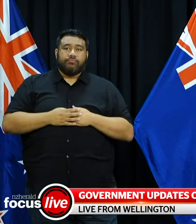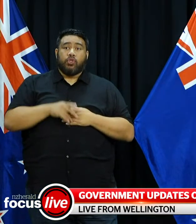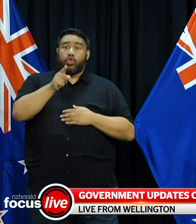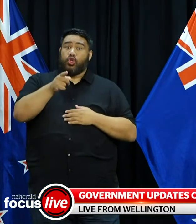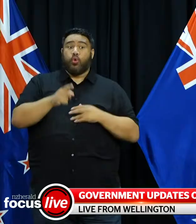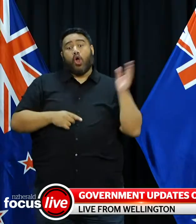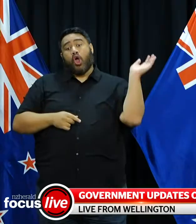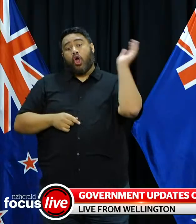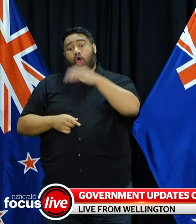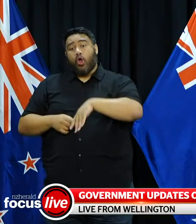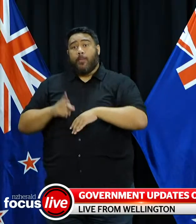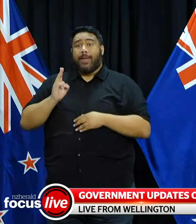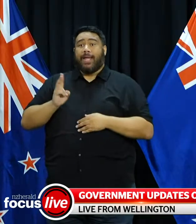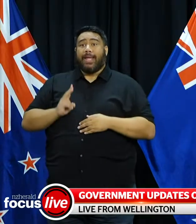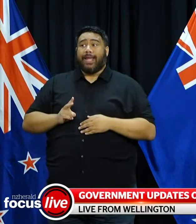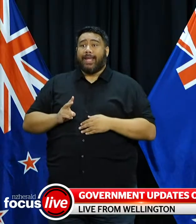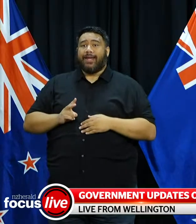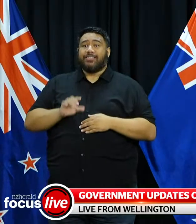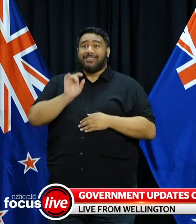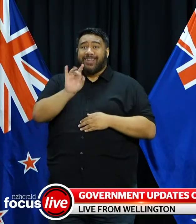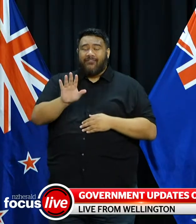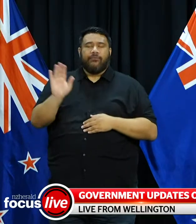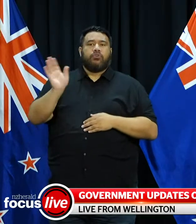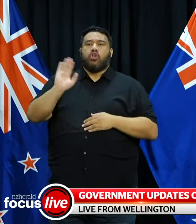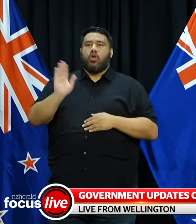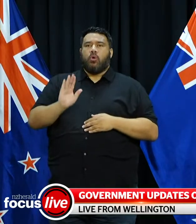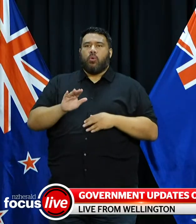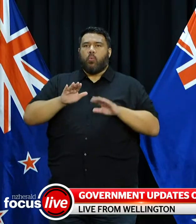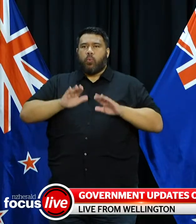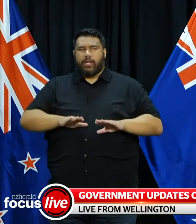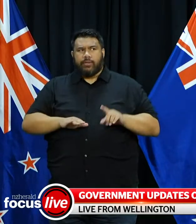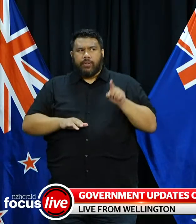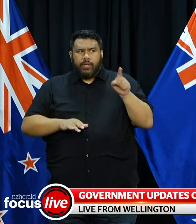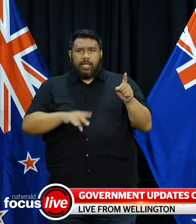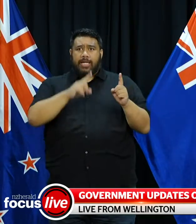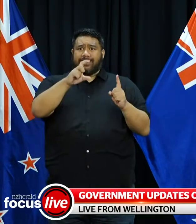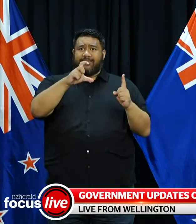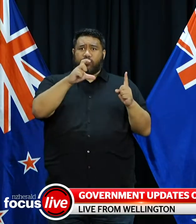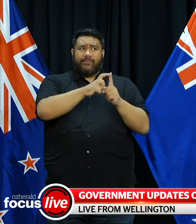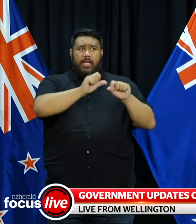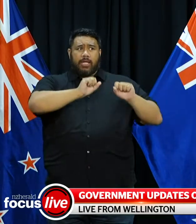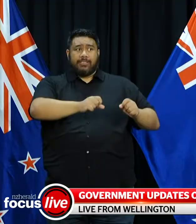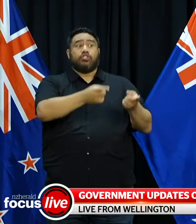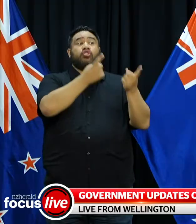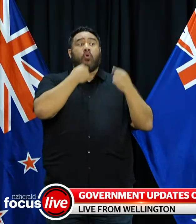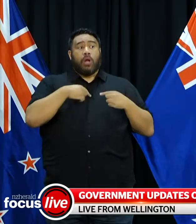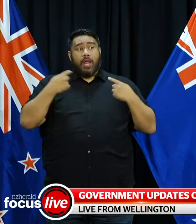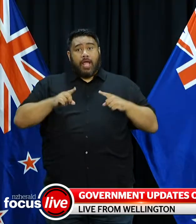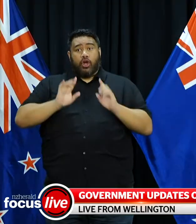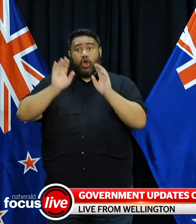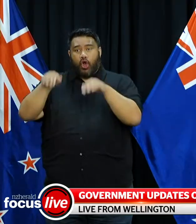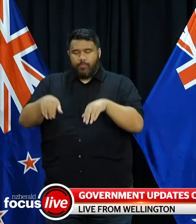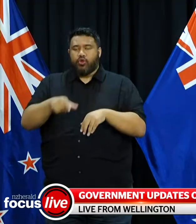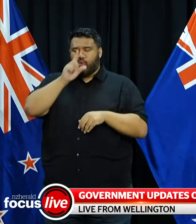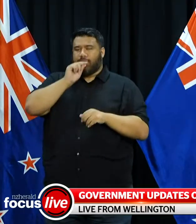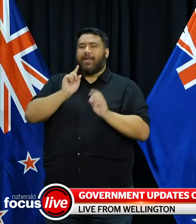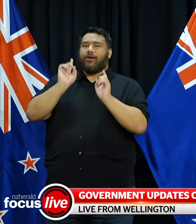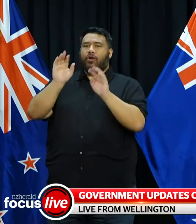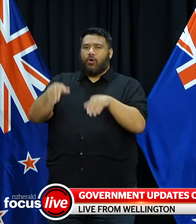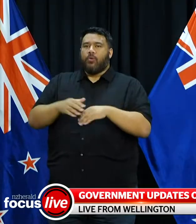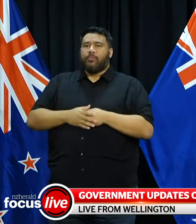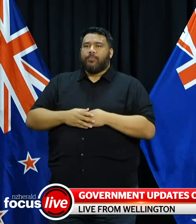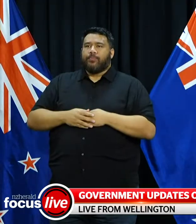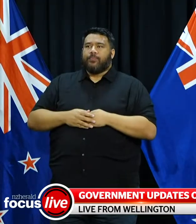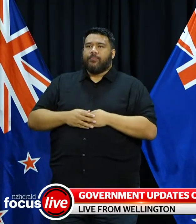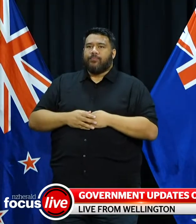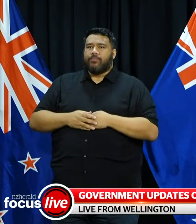an official all-clear message is given by Civil Defence. The National Crisis Management Centre has been activated, as the Minister has said, in